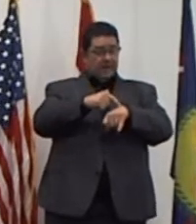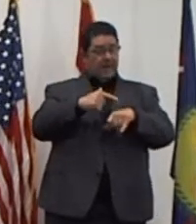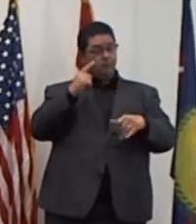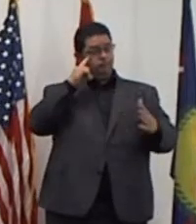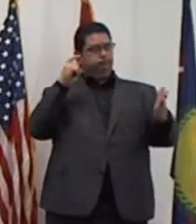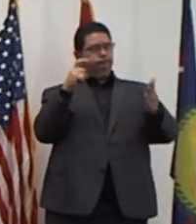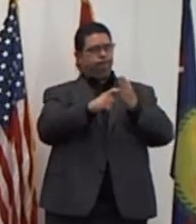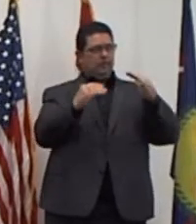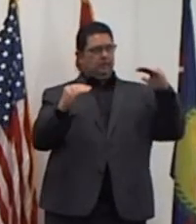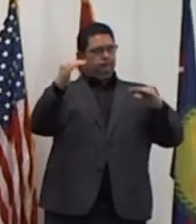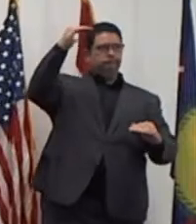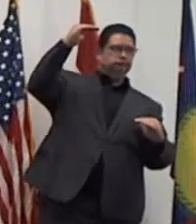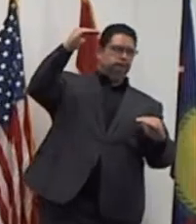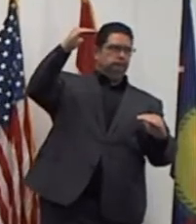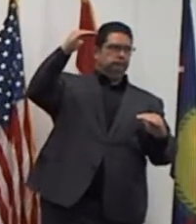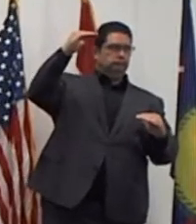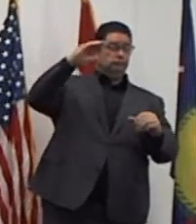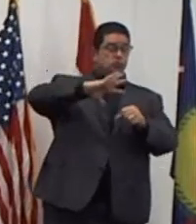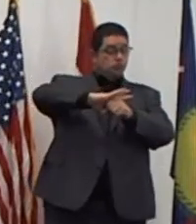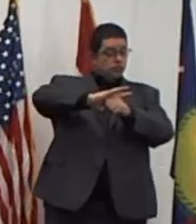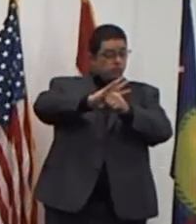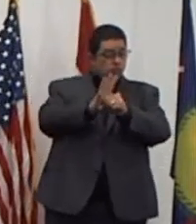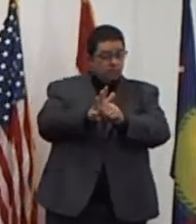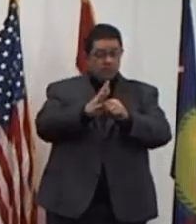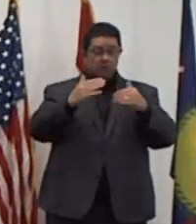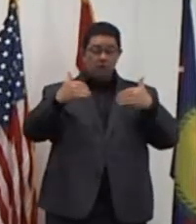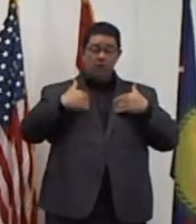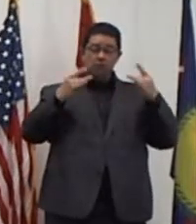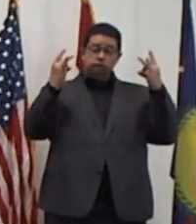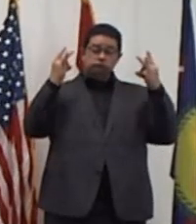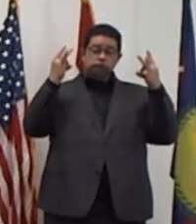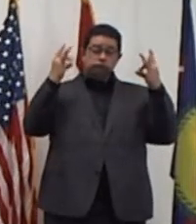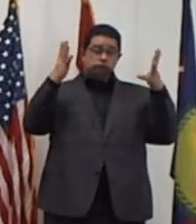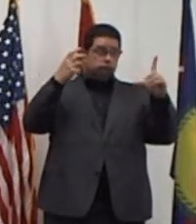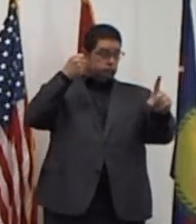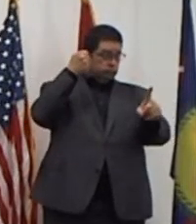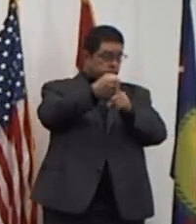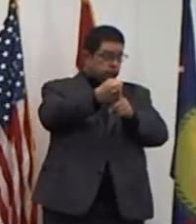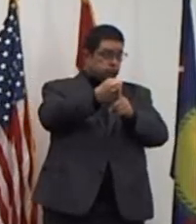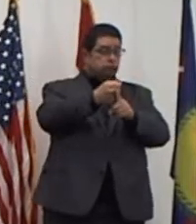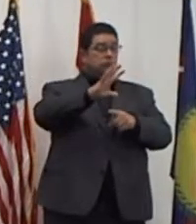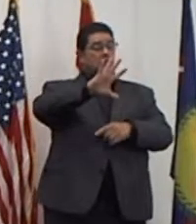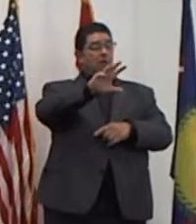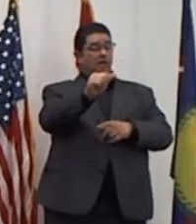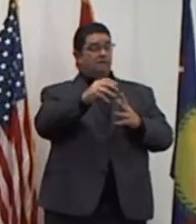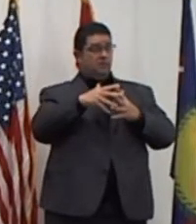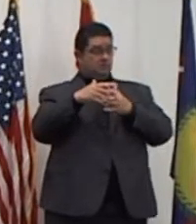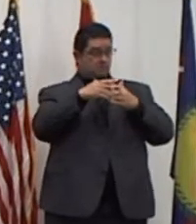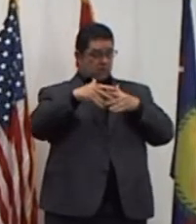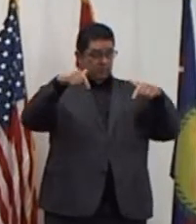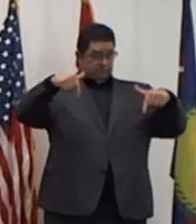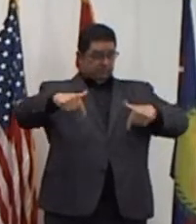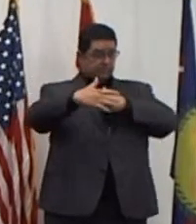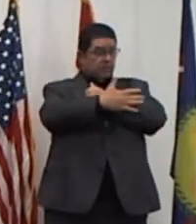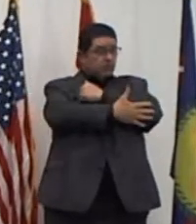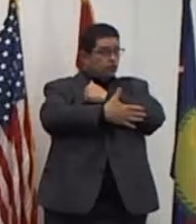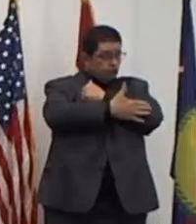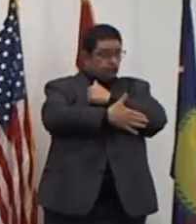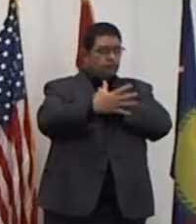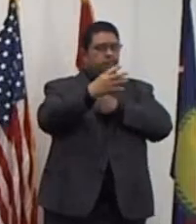community. COVID-19 has had a devastating impact on African Americans in this country and here in this